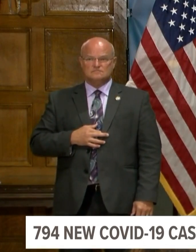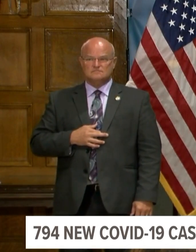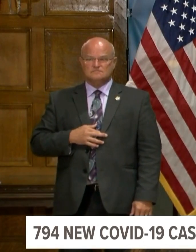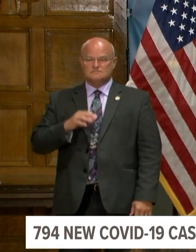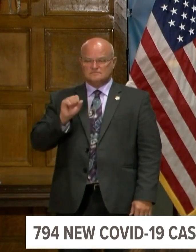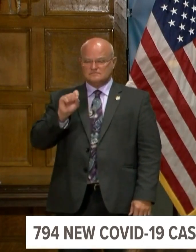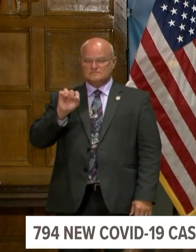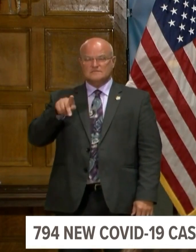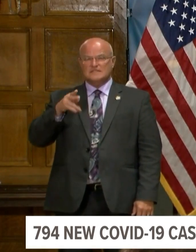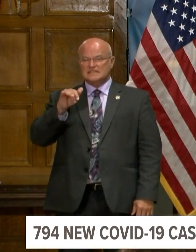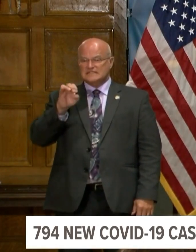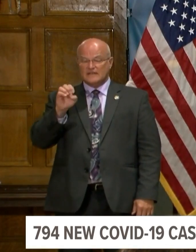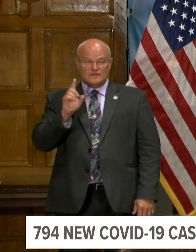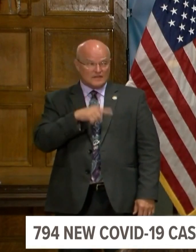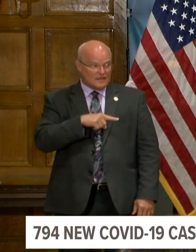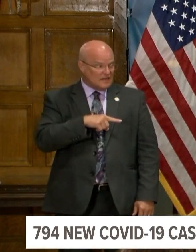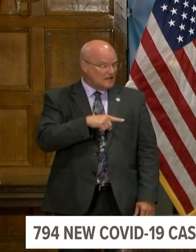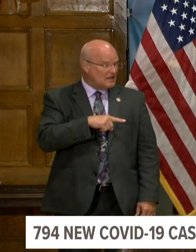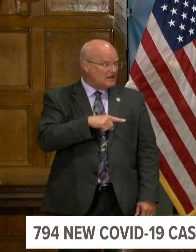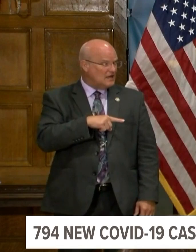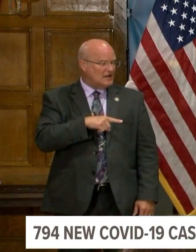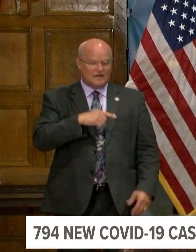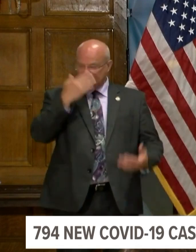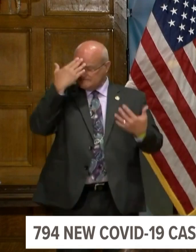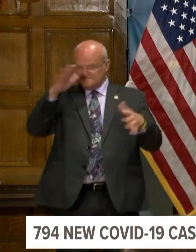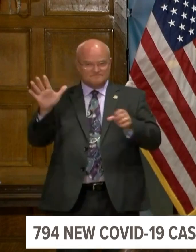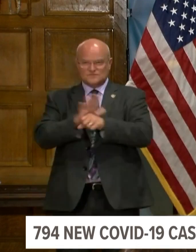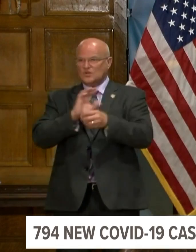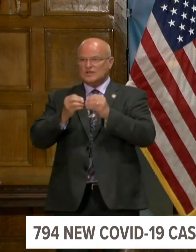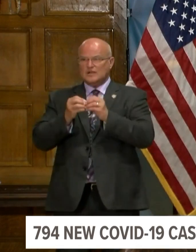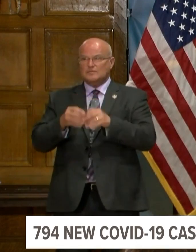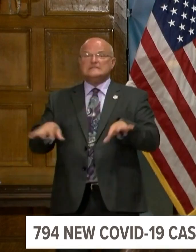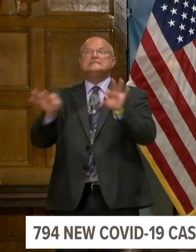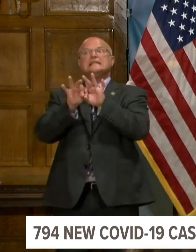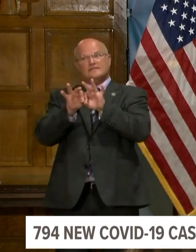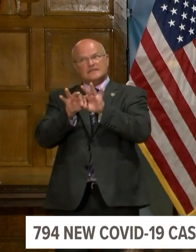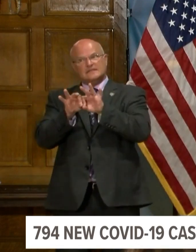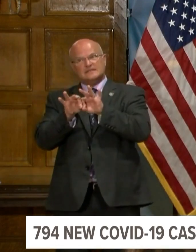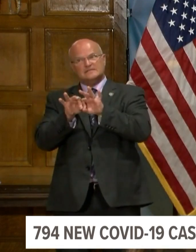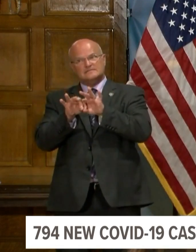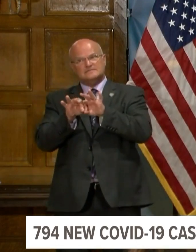Does Stephanie? Do you? I don't know the total number. Significant.